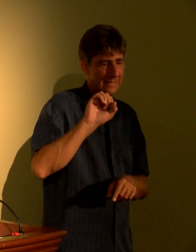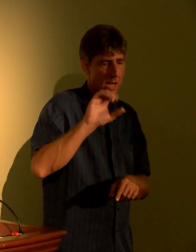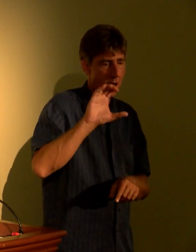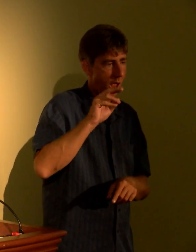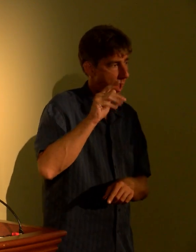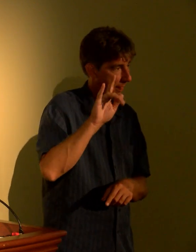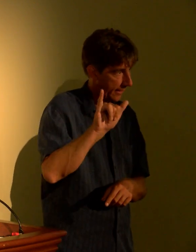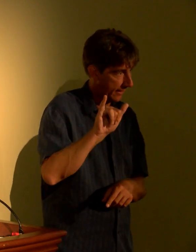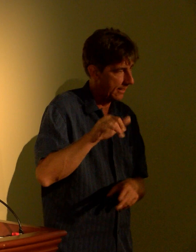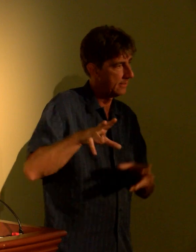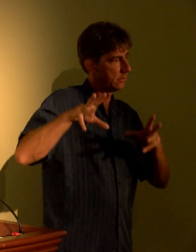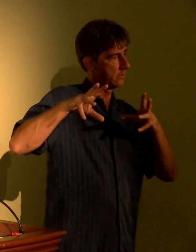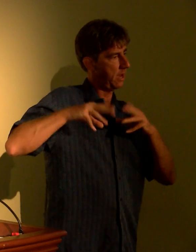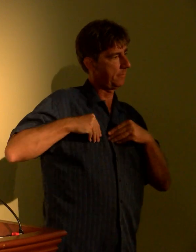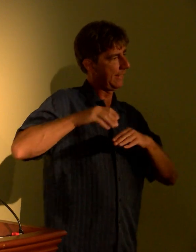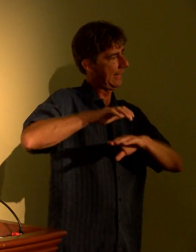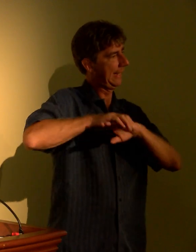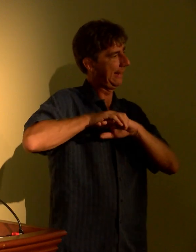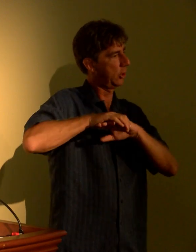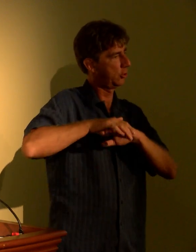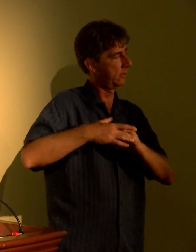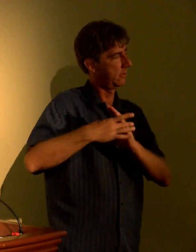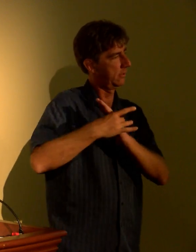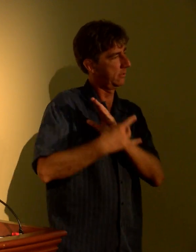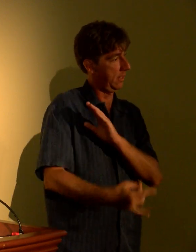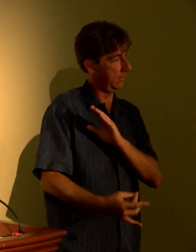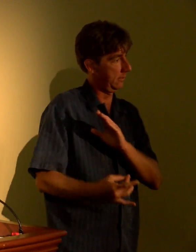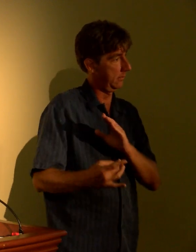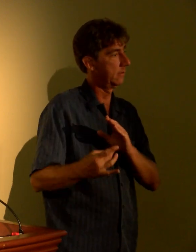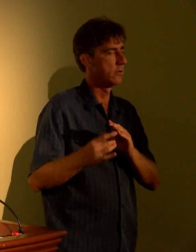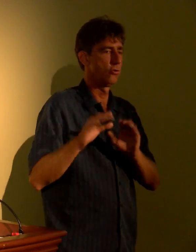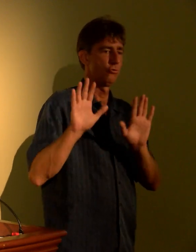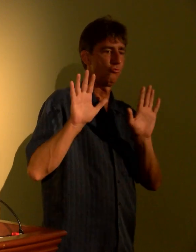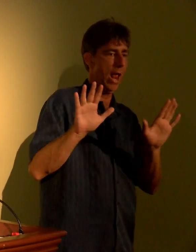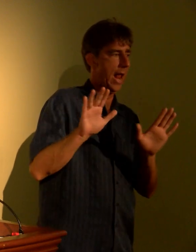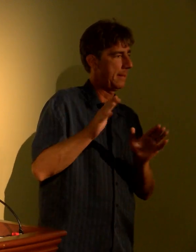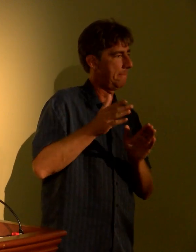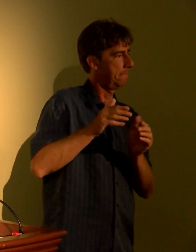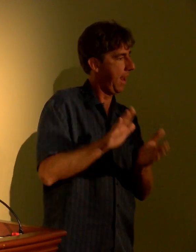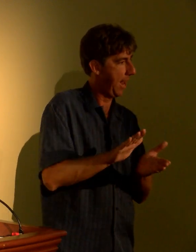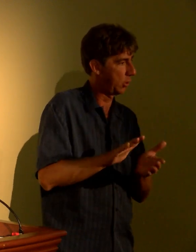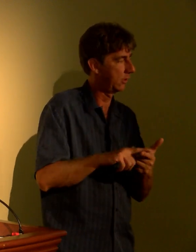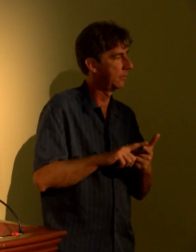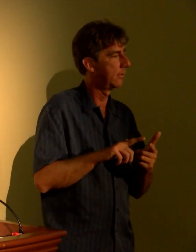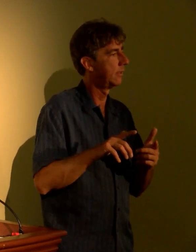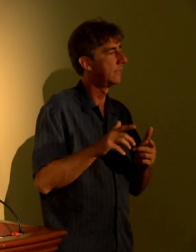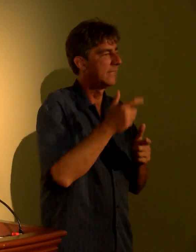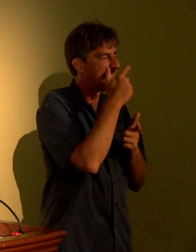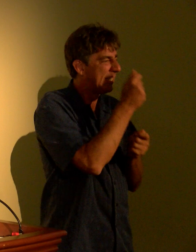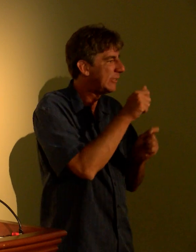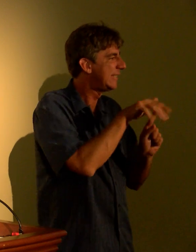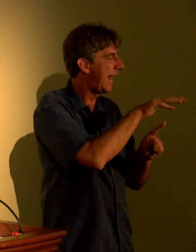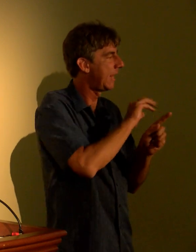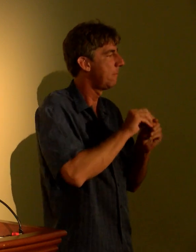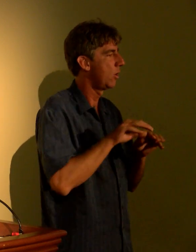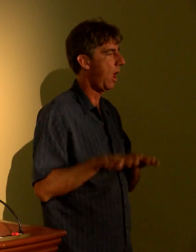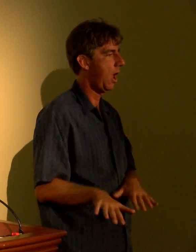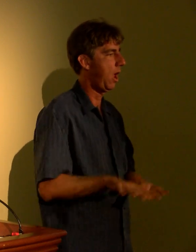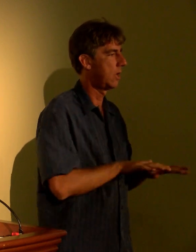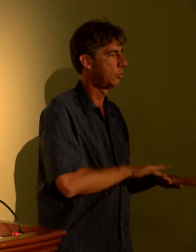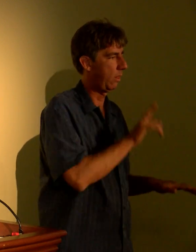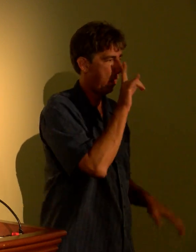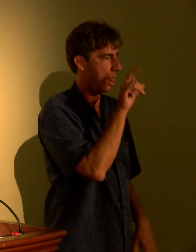adapted the English grand manner to America by creating realistic settings and casual likenesses, simplifying the